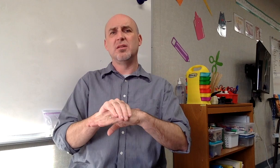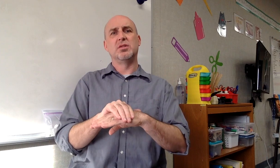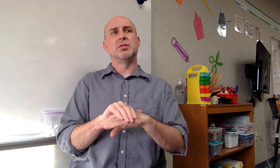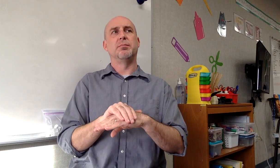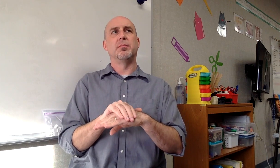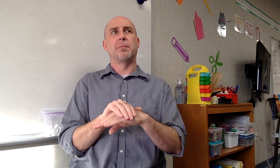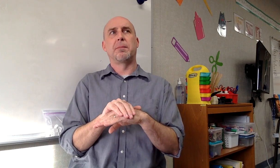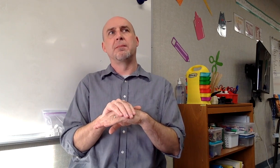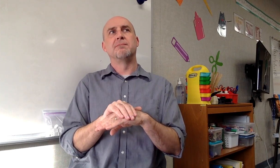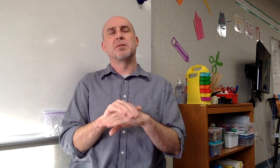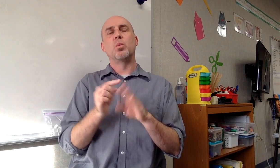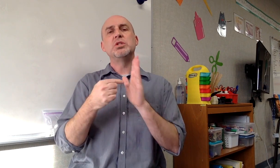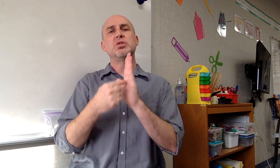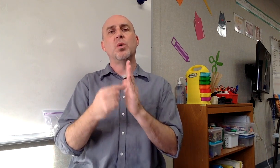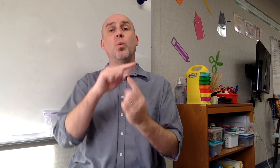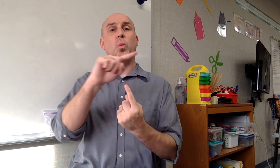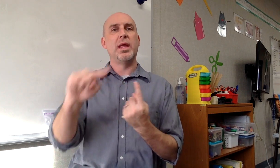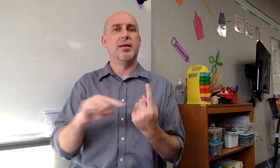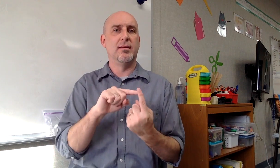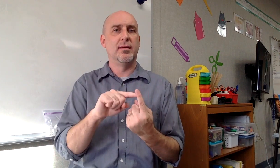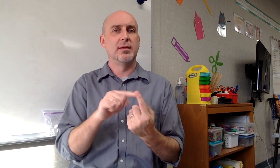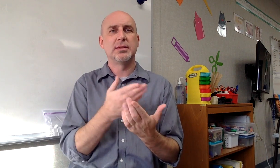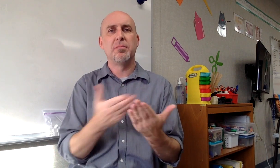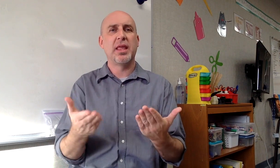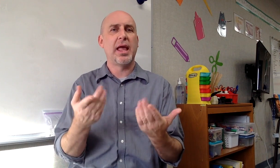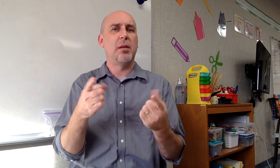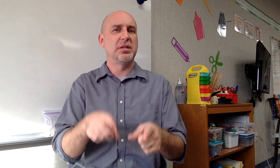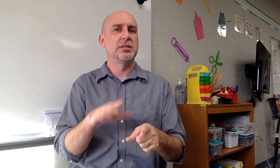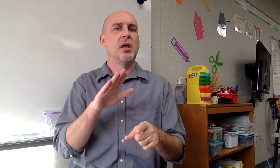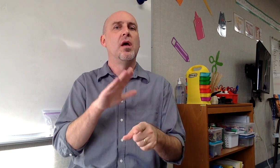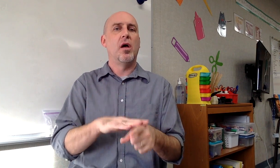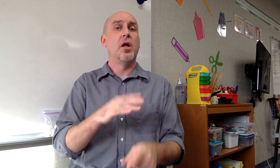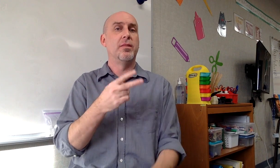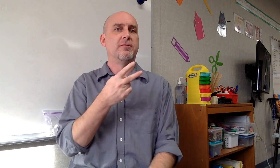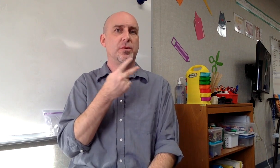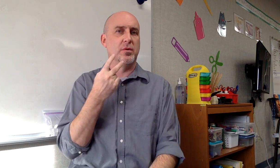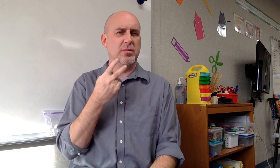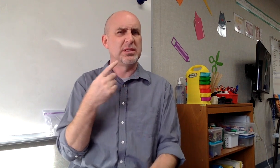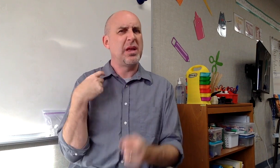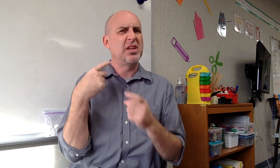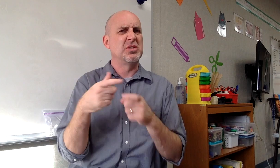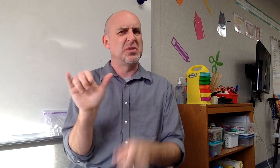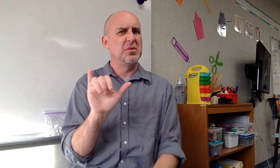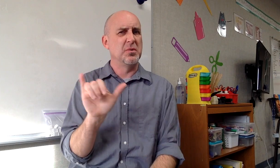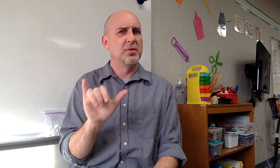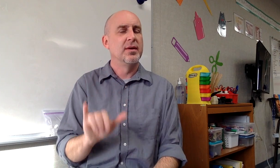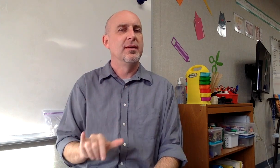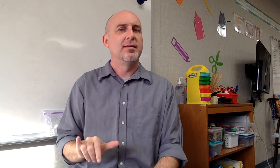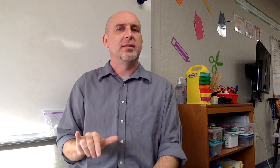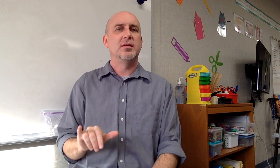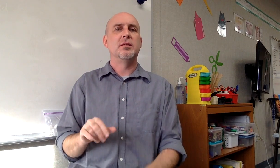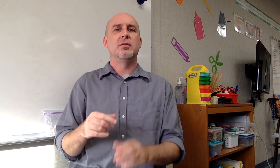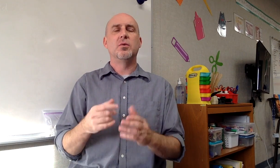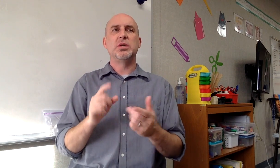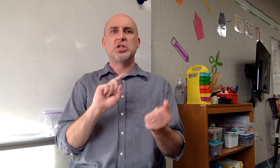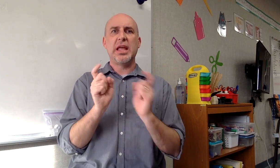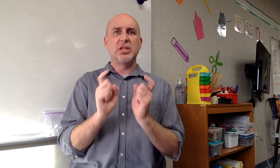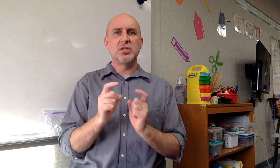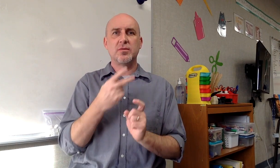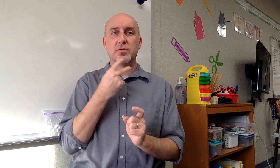English, we show when something happens on the verb. Spanish too, we change the